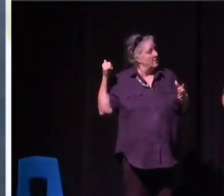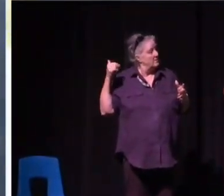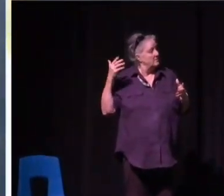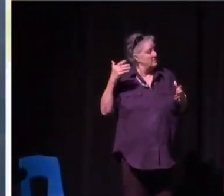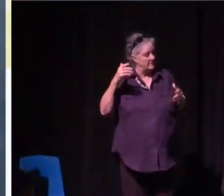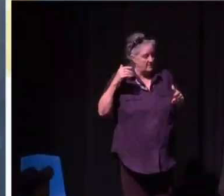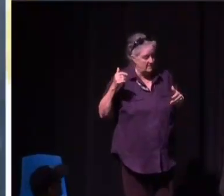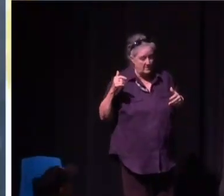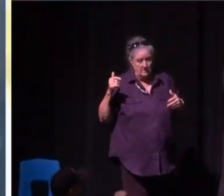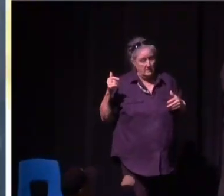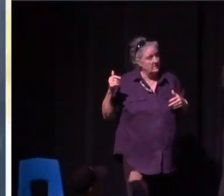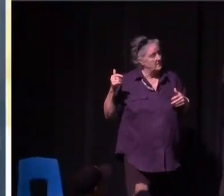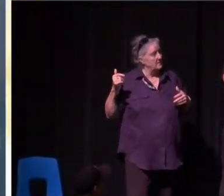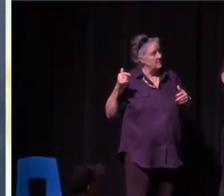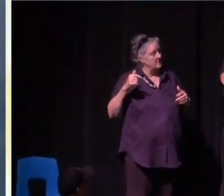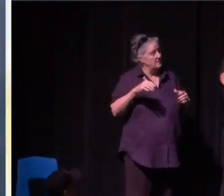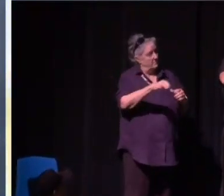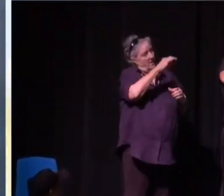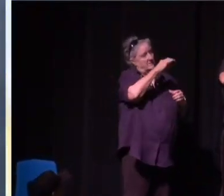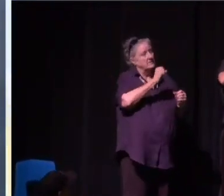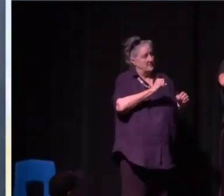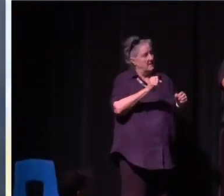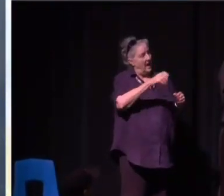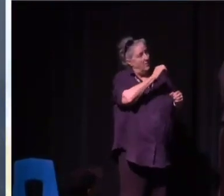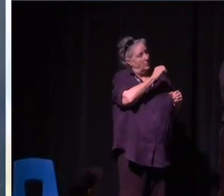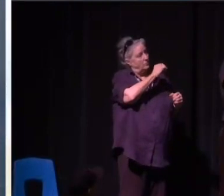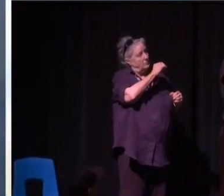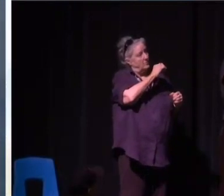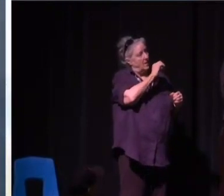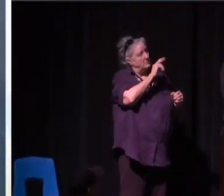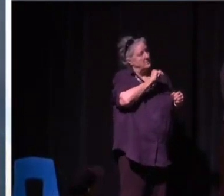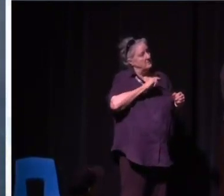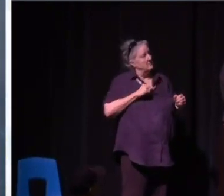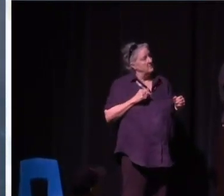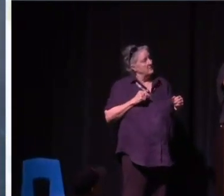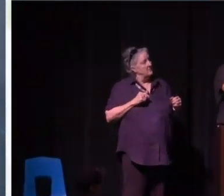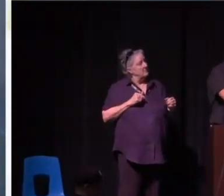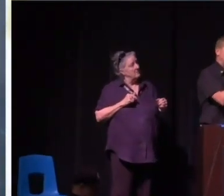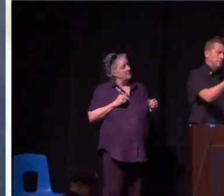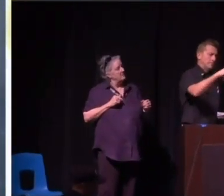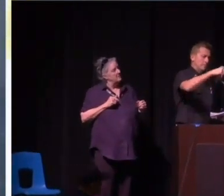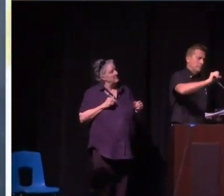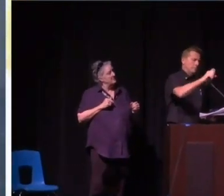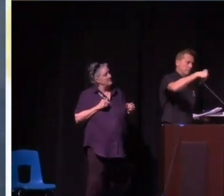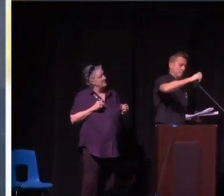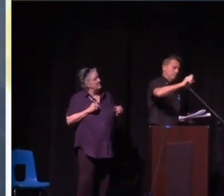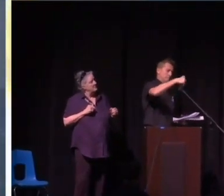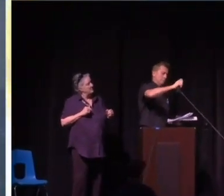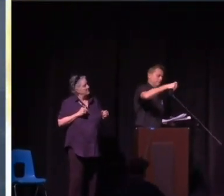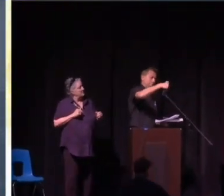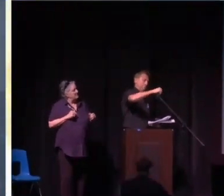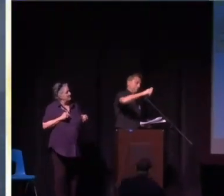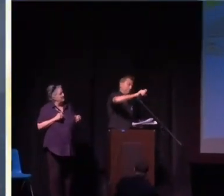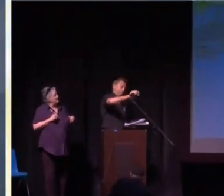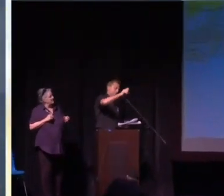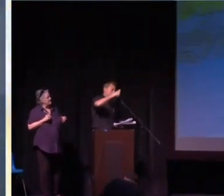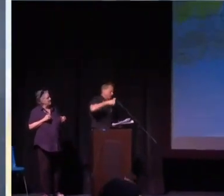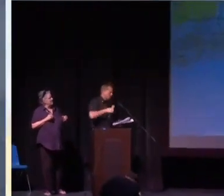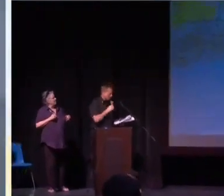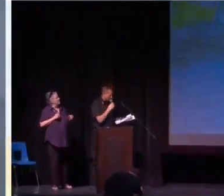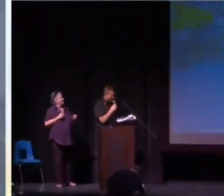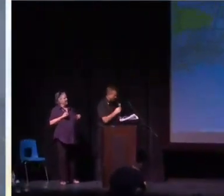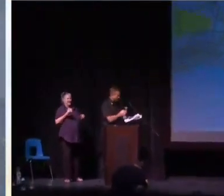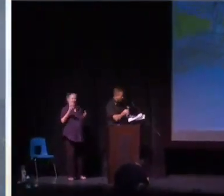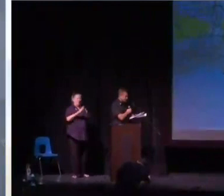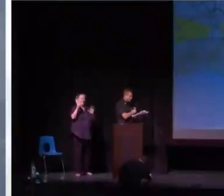Okay, so we are figuring out the audio situation here. This is, of course, the 4 o'clock afternoon update, the public update.